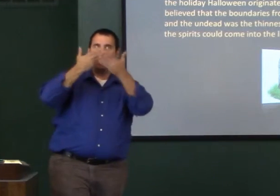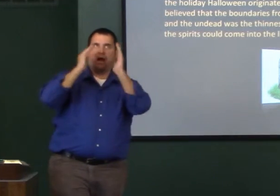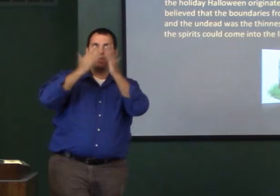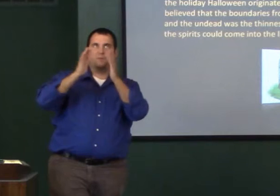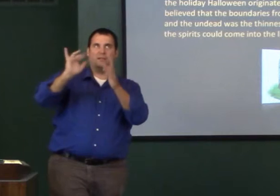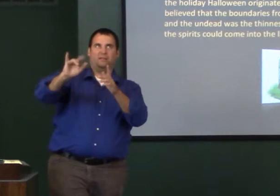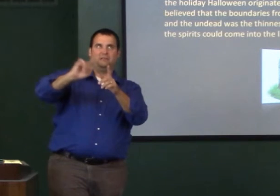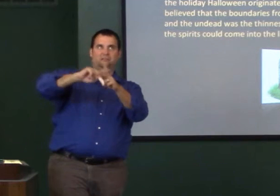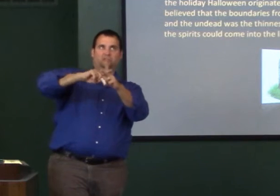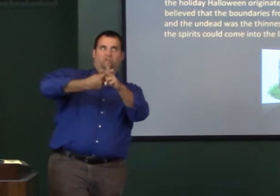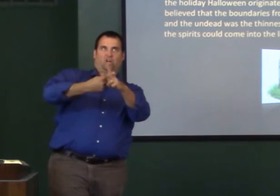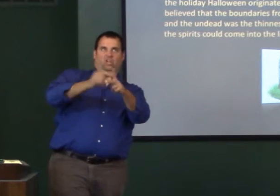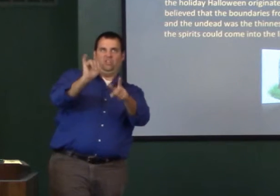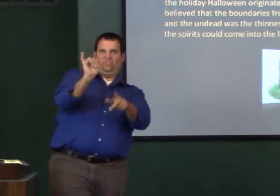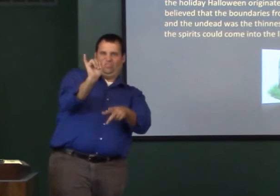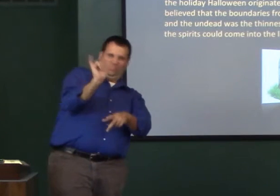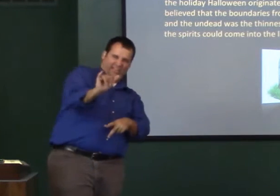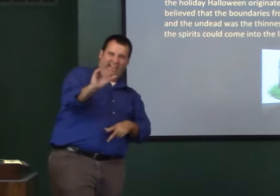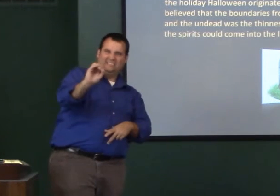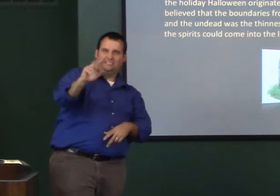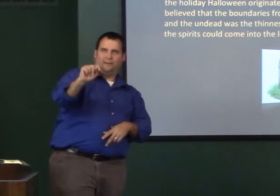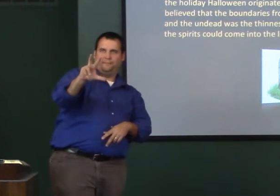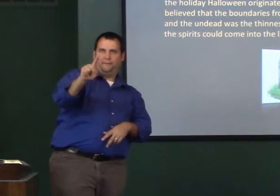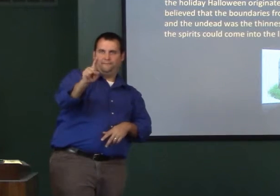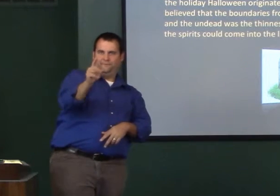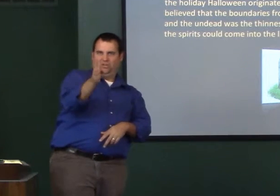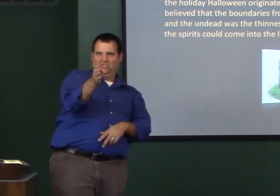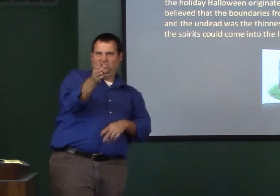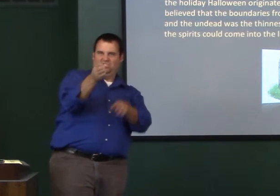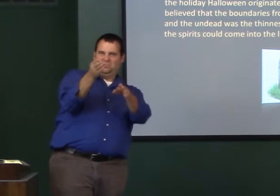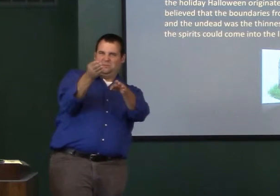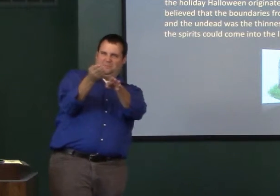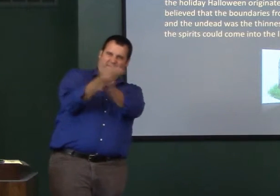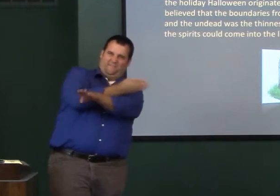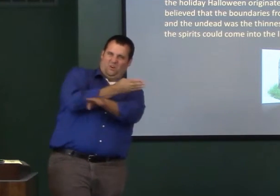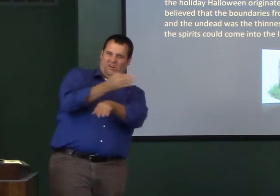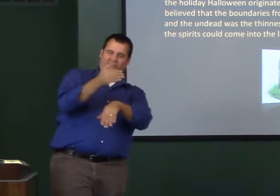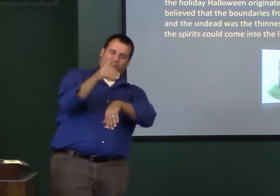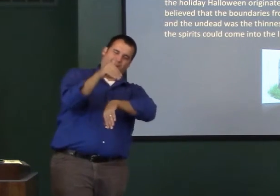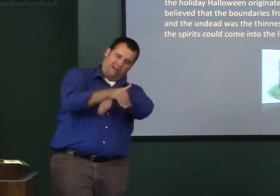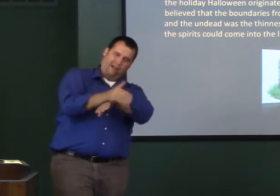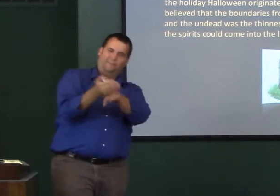So they think that Halloween started before